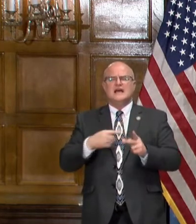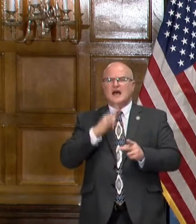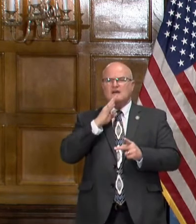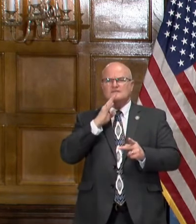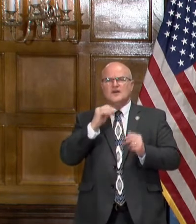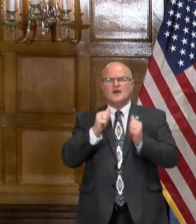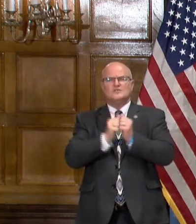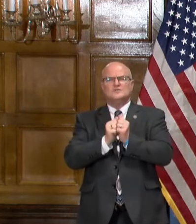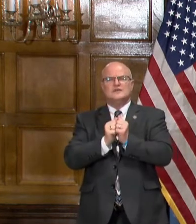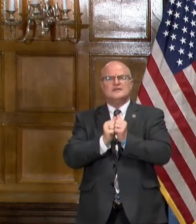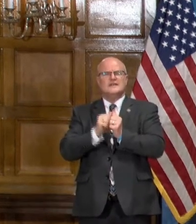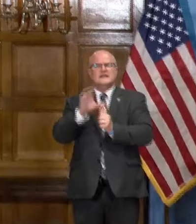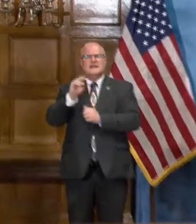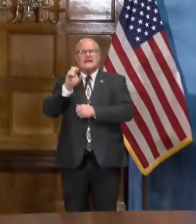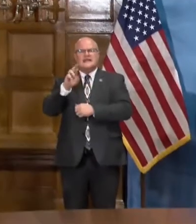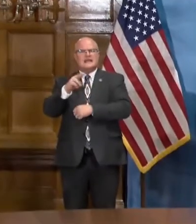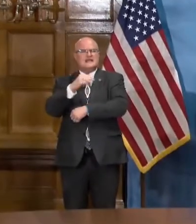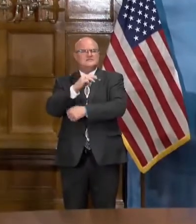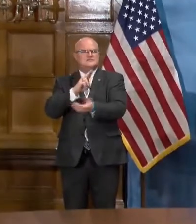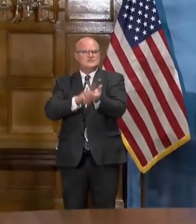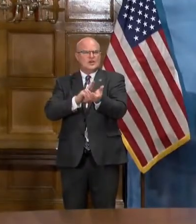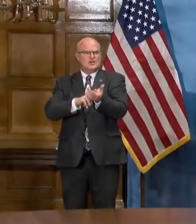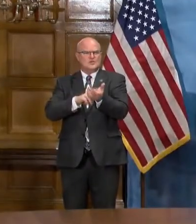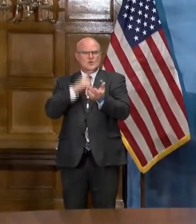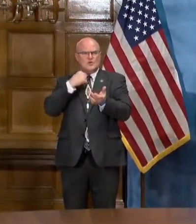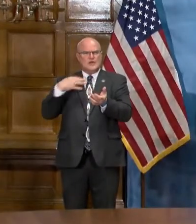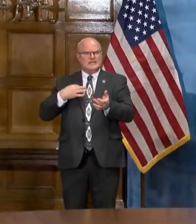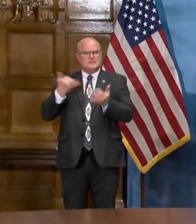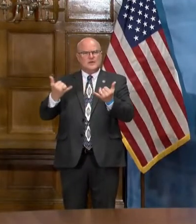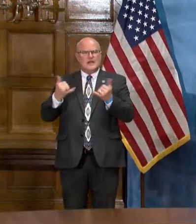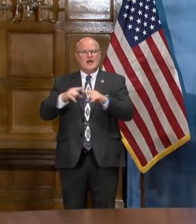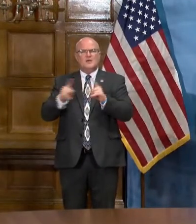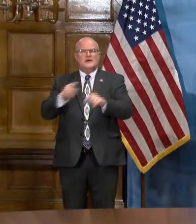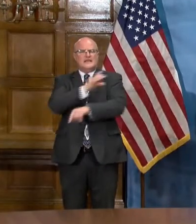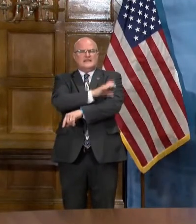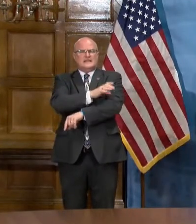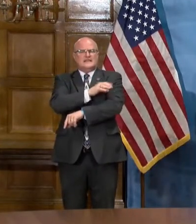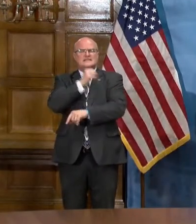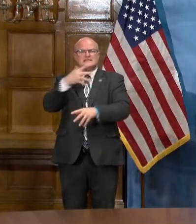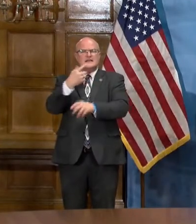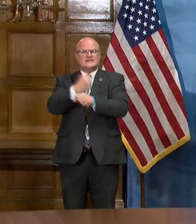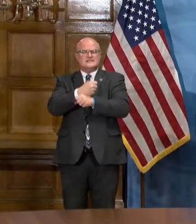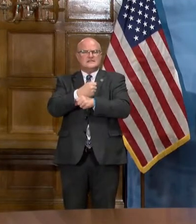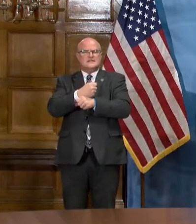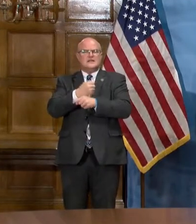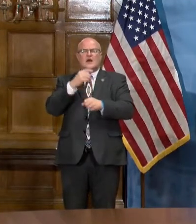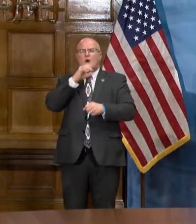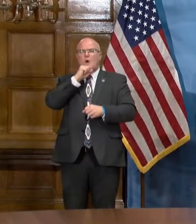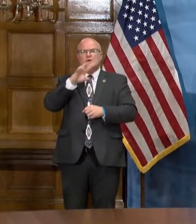requested vaccines to give to patients who are eligible right now, but the clinic has gotten their shots to patients who